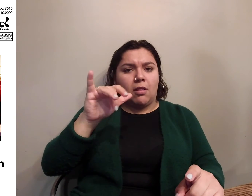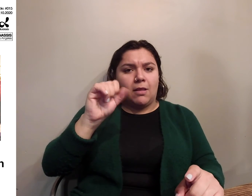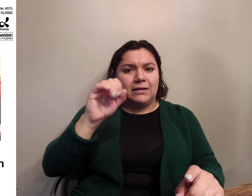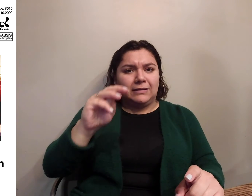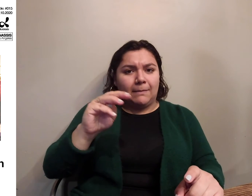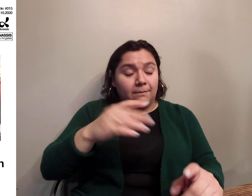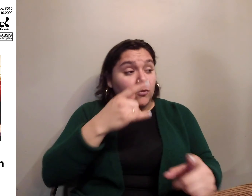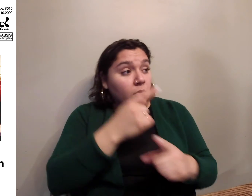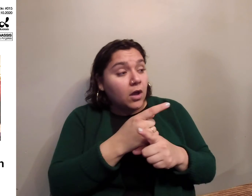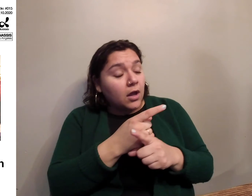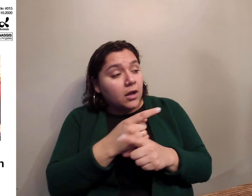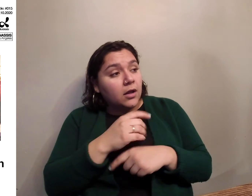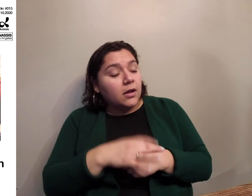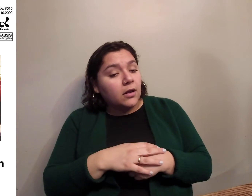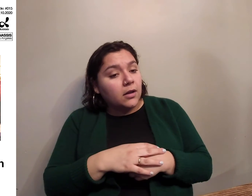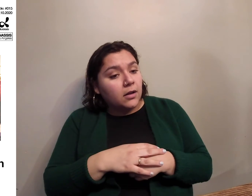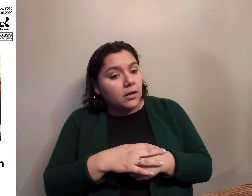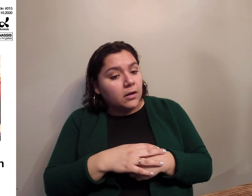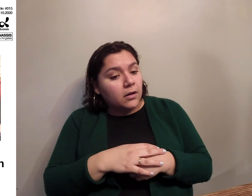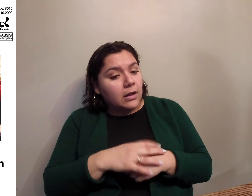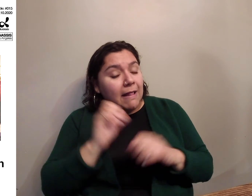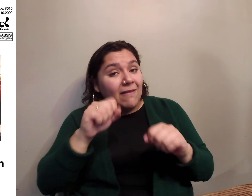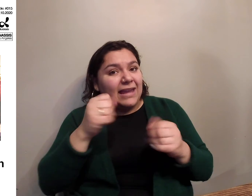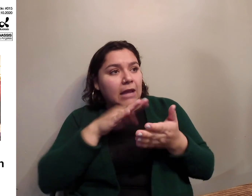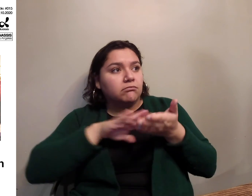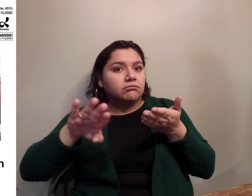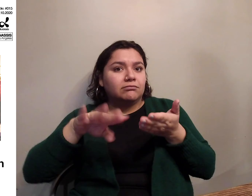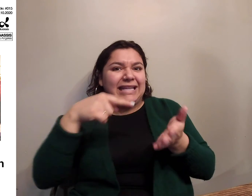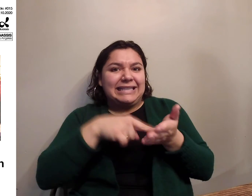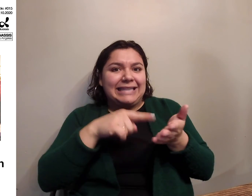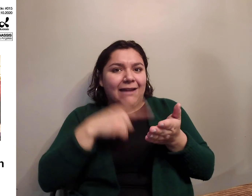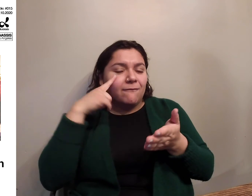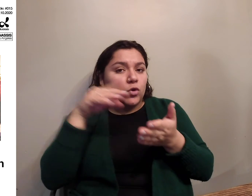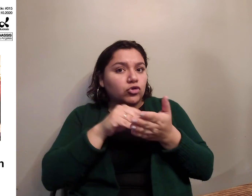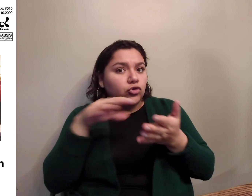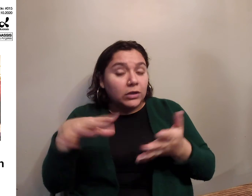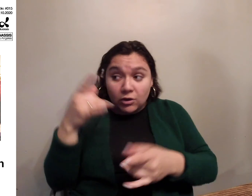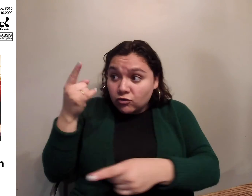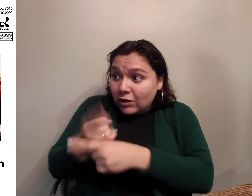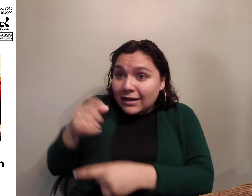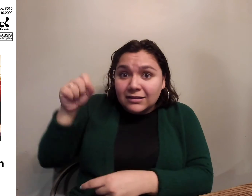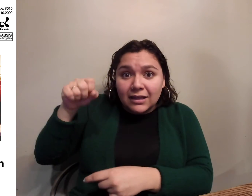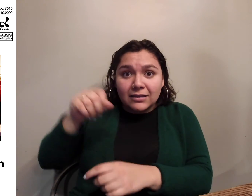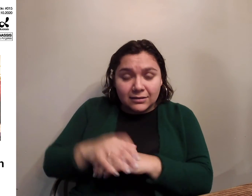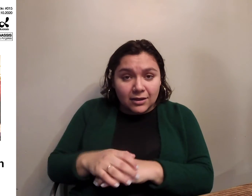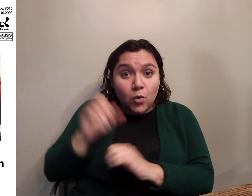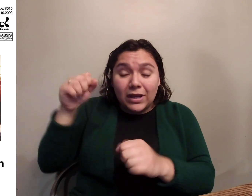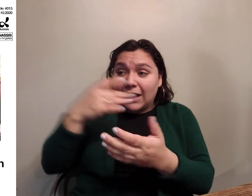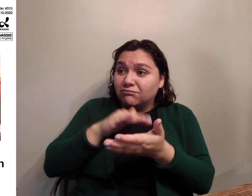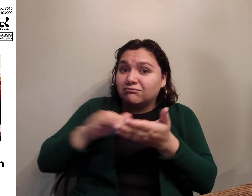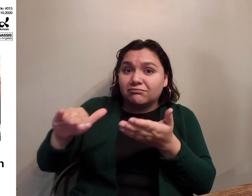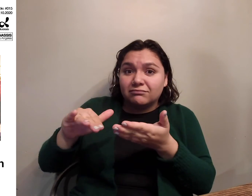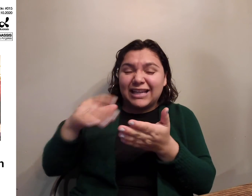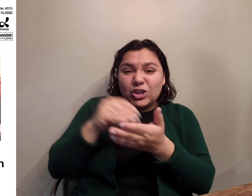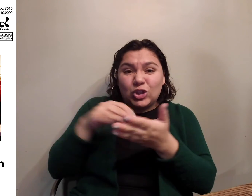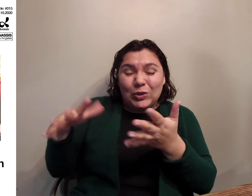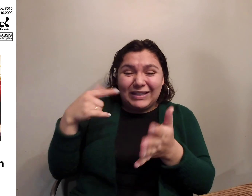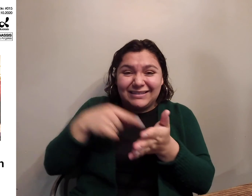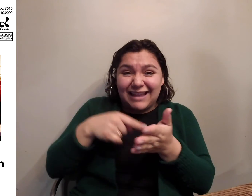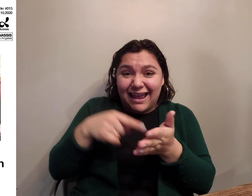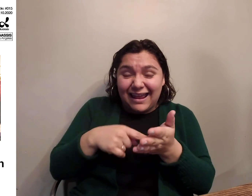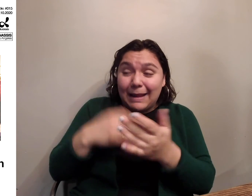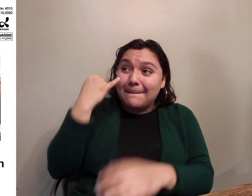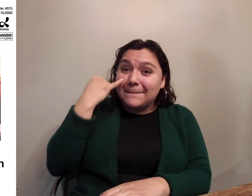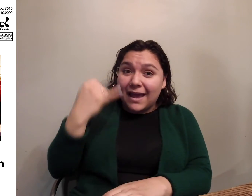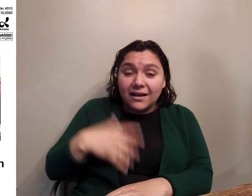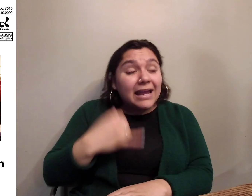debts for students. Yes, We could get rid of student debt. We could do Imagine